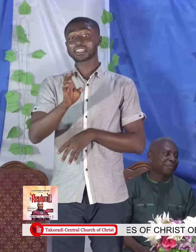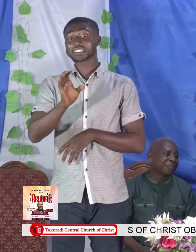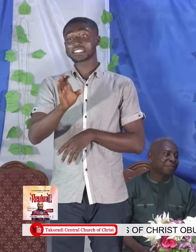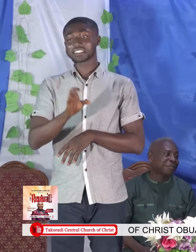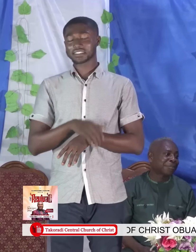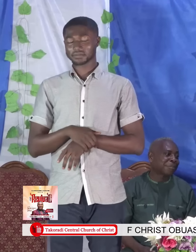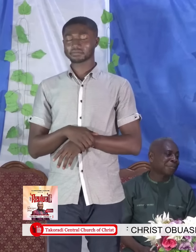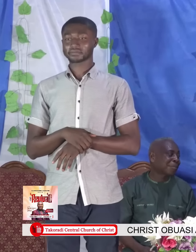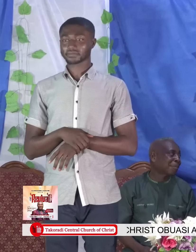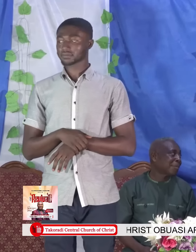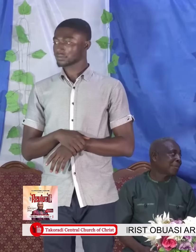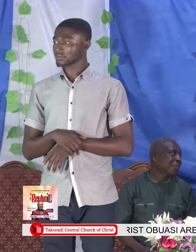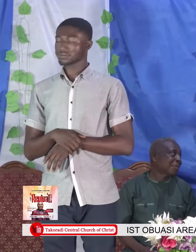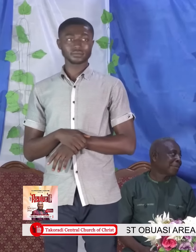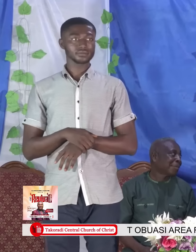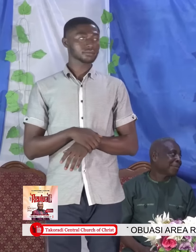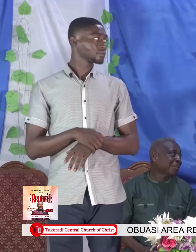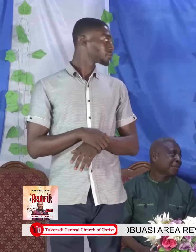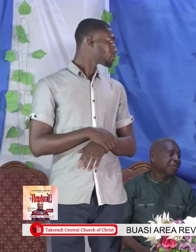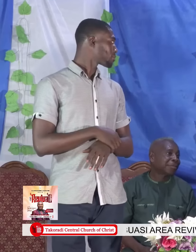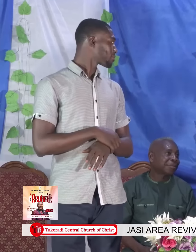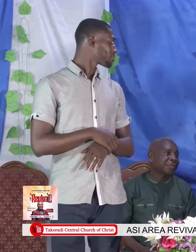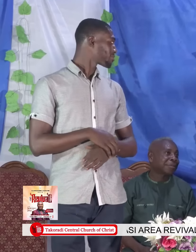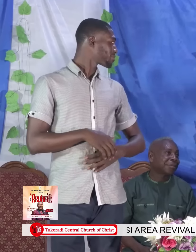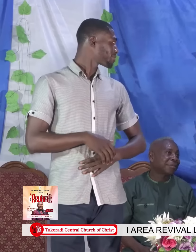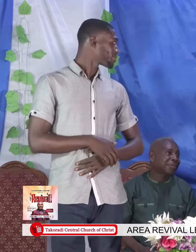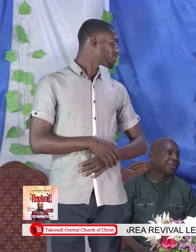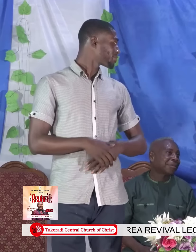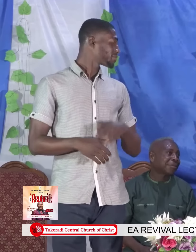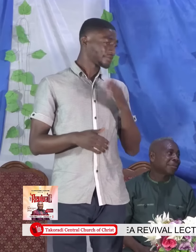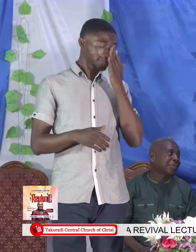million yes sir ah ka no mun je